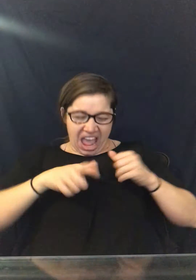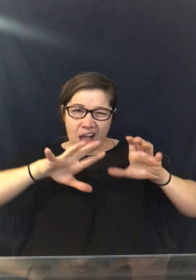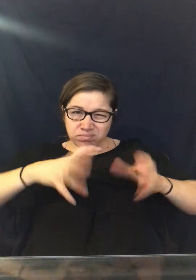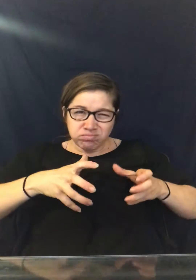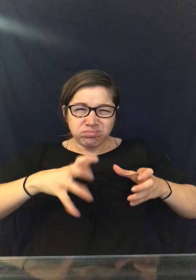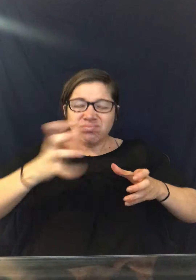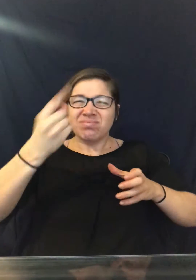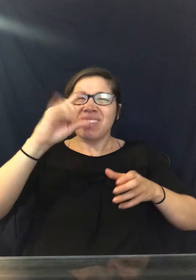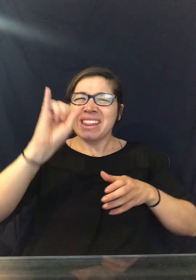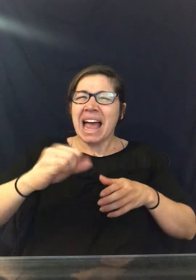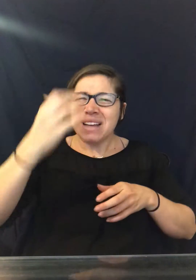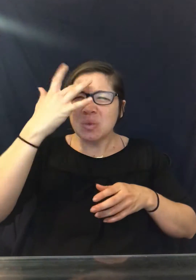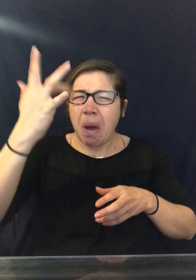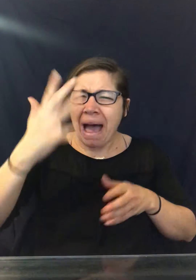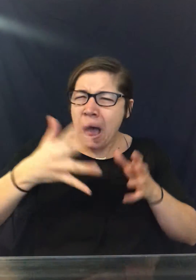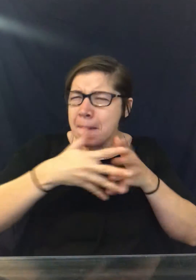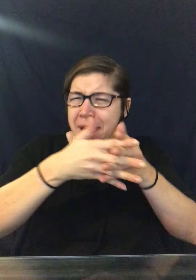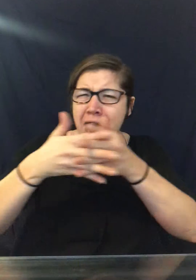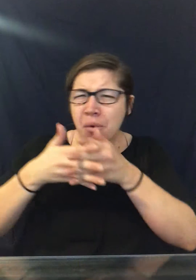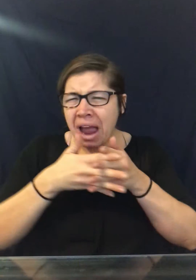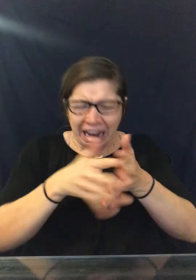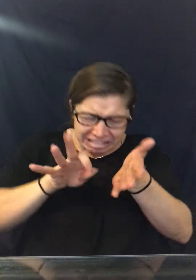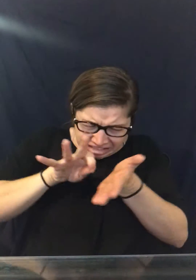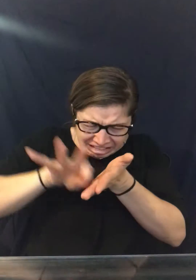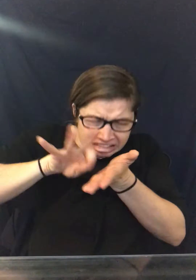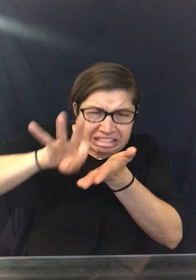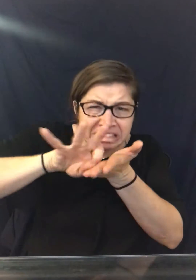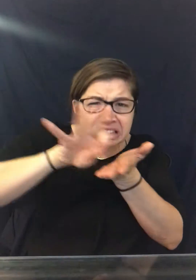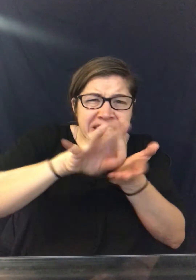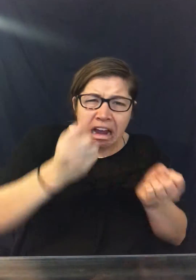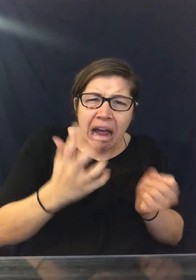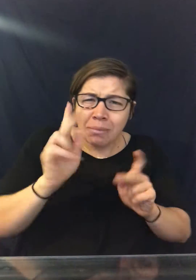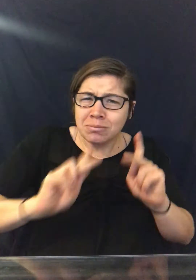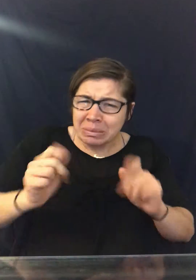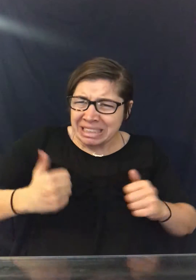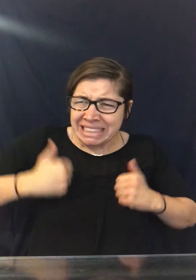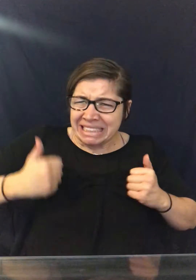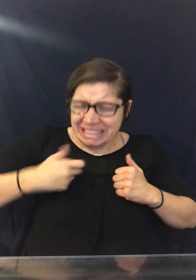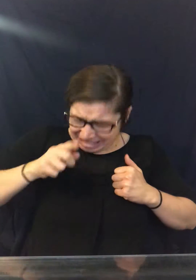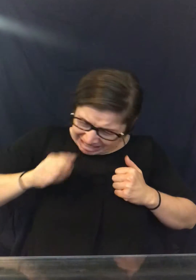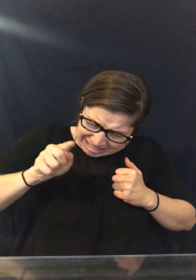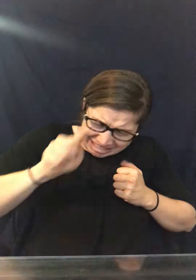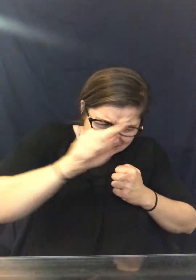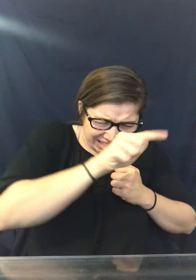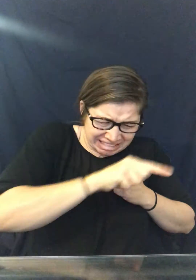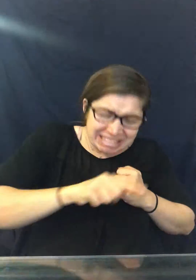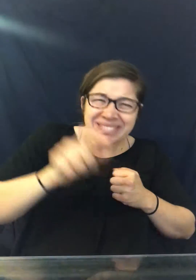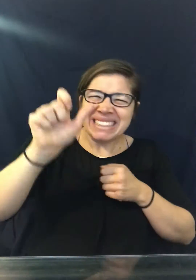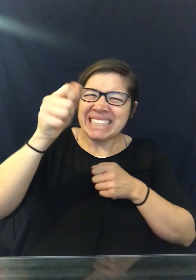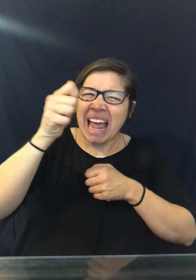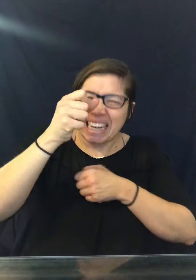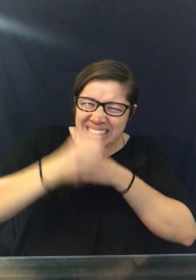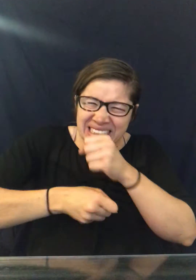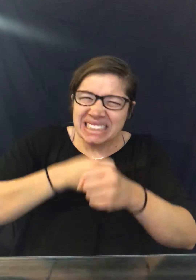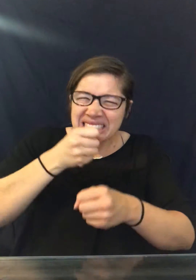a census. This is the population count that we take every 10 years. And when